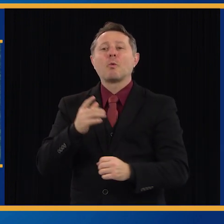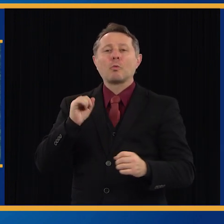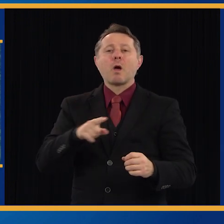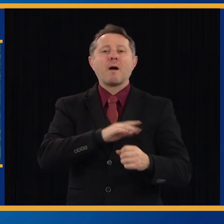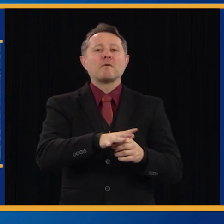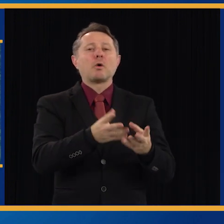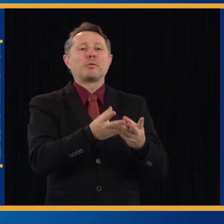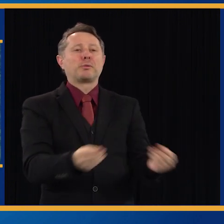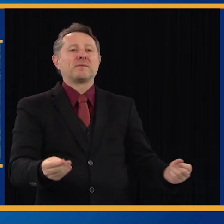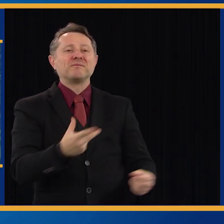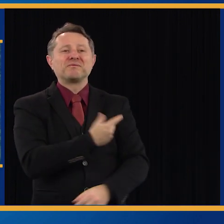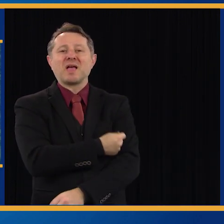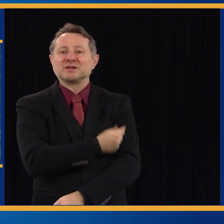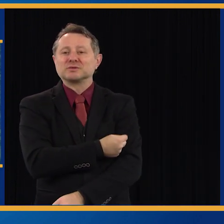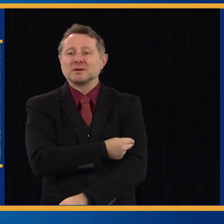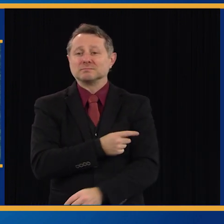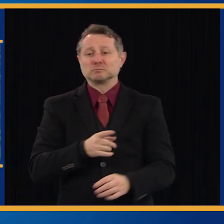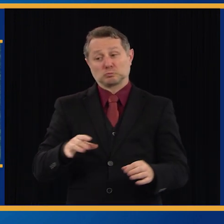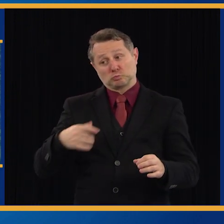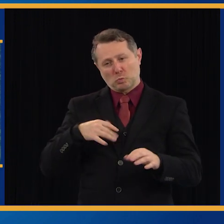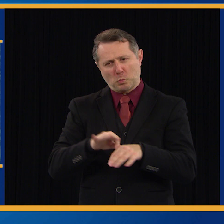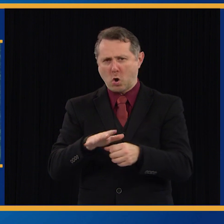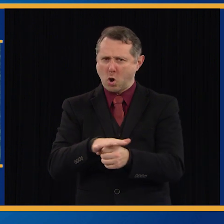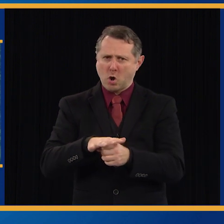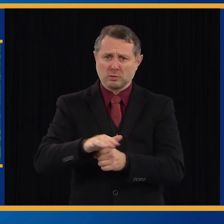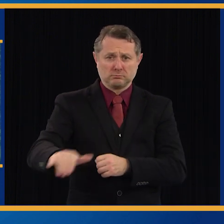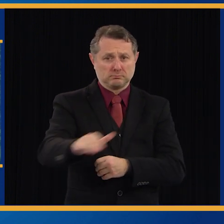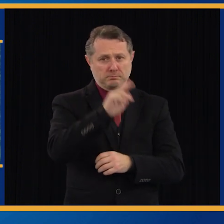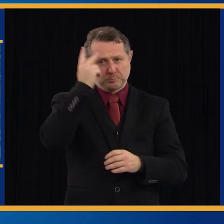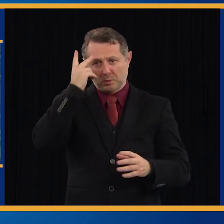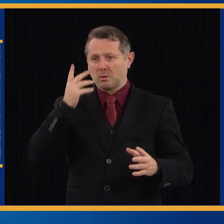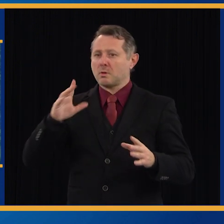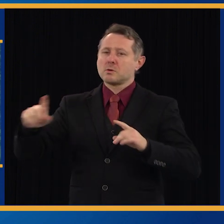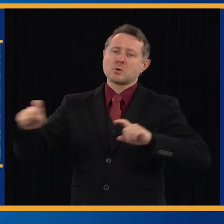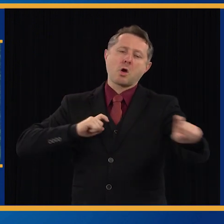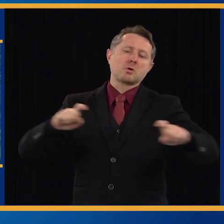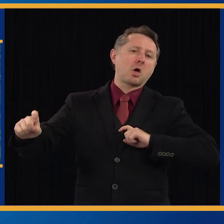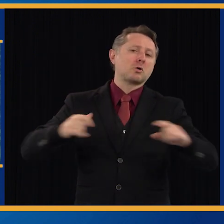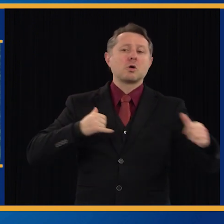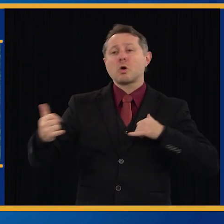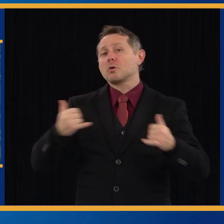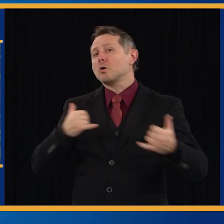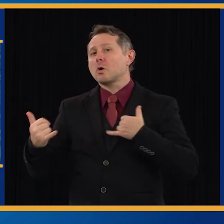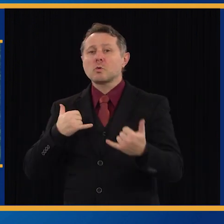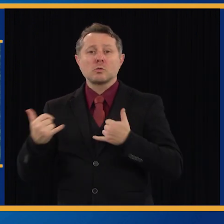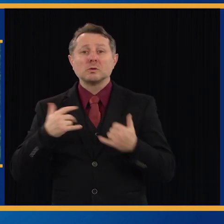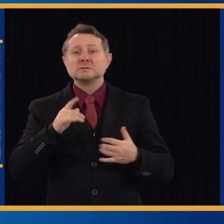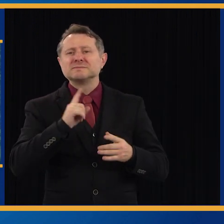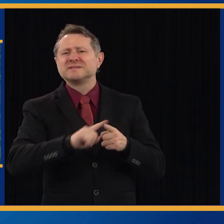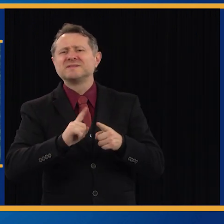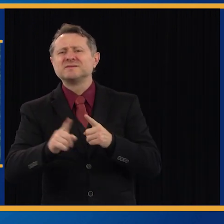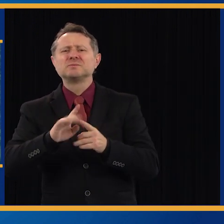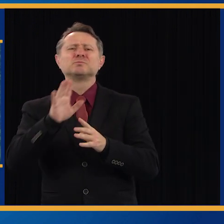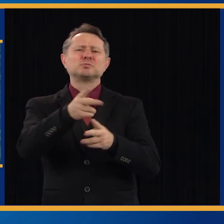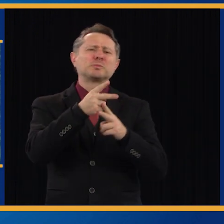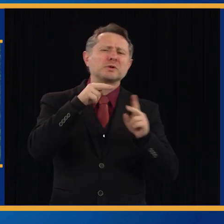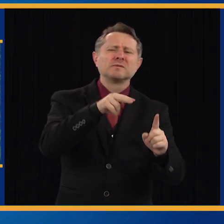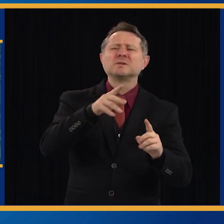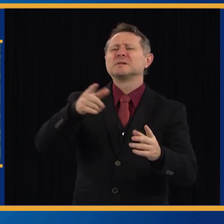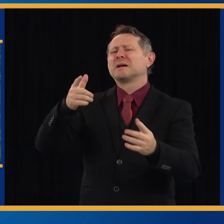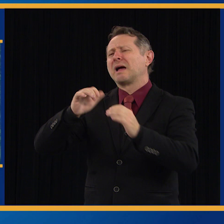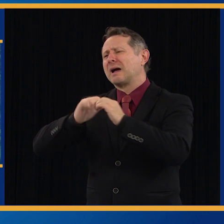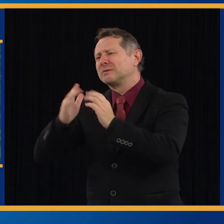government officials, I'm getting a lot of calls from a lot of supervisors, town elected officials, et